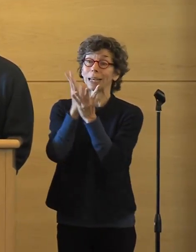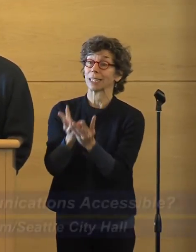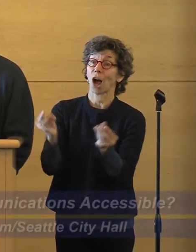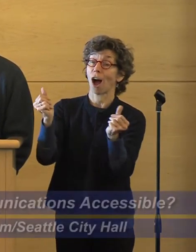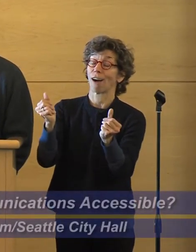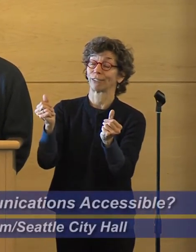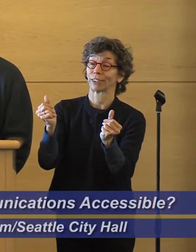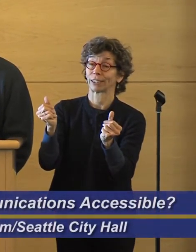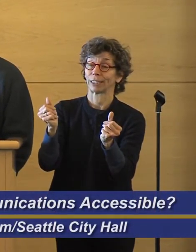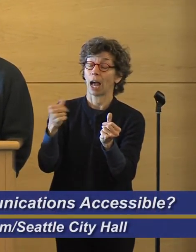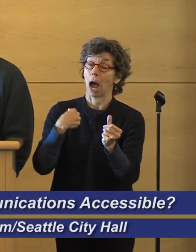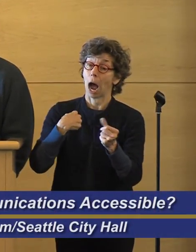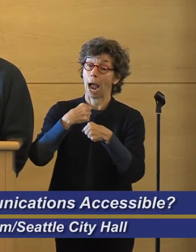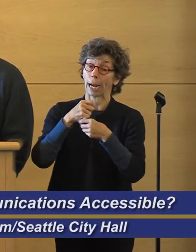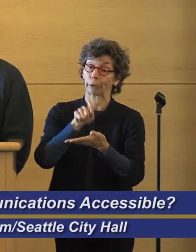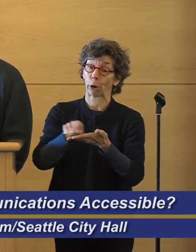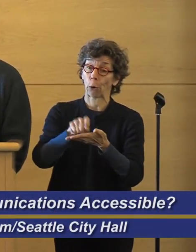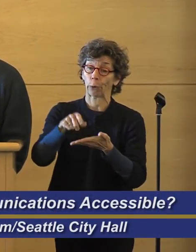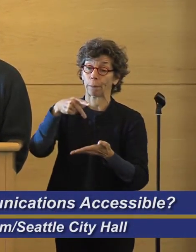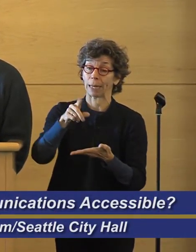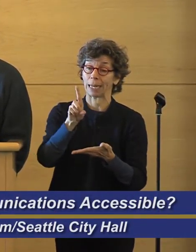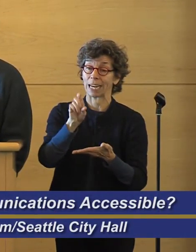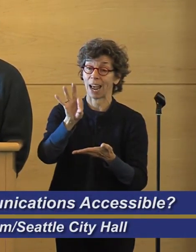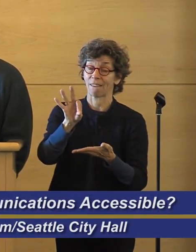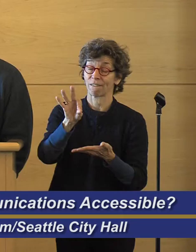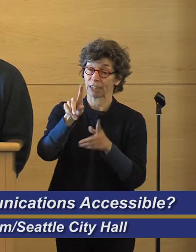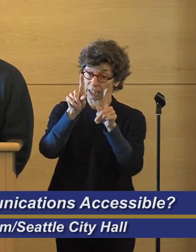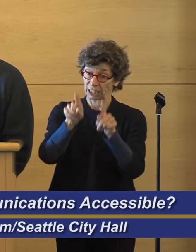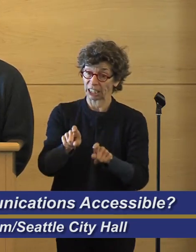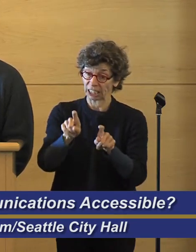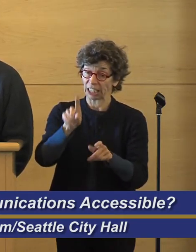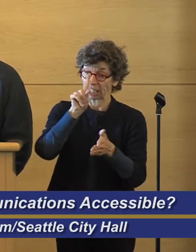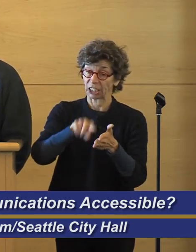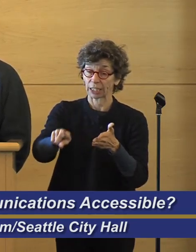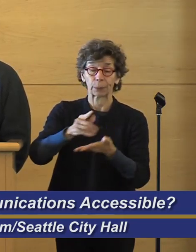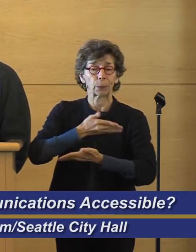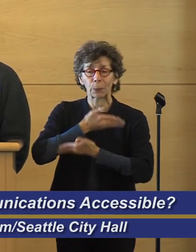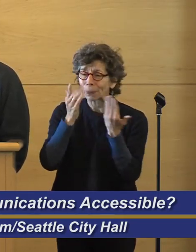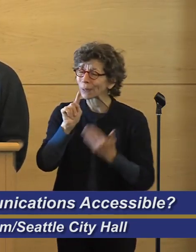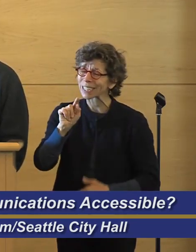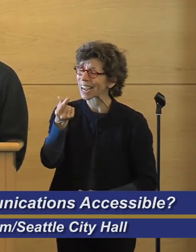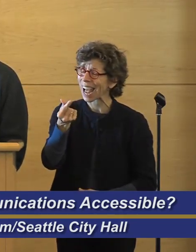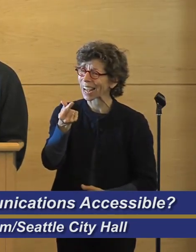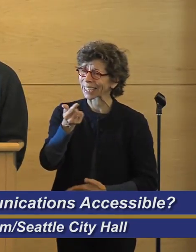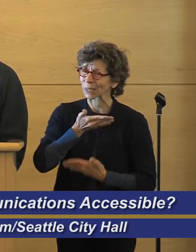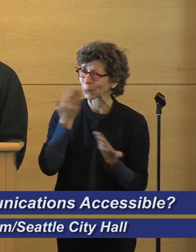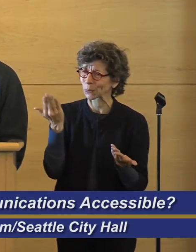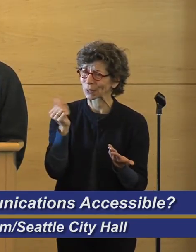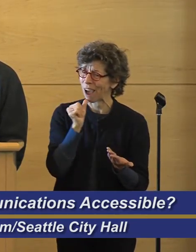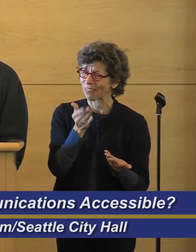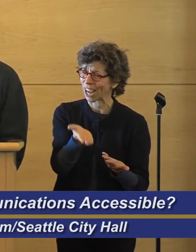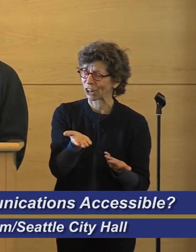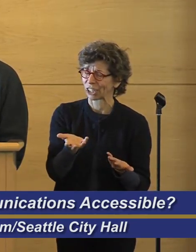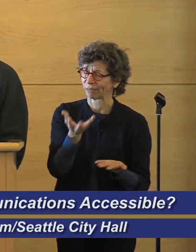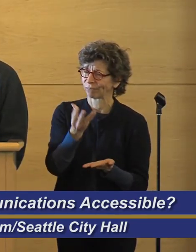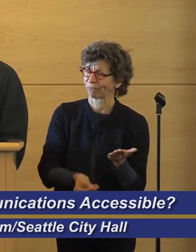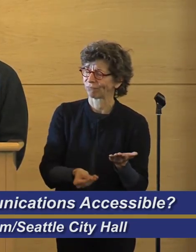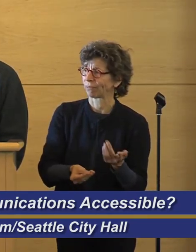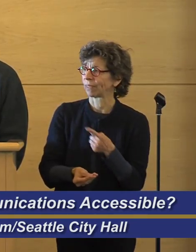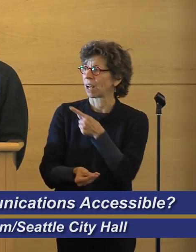version, or the previous version? Both. 2016 still said, I was really, really optimistic when I got